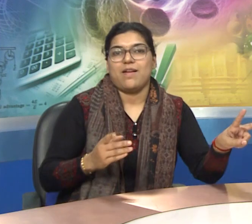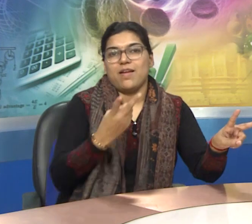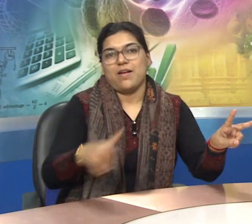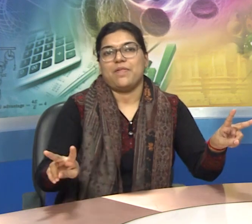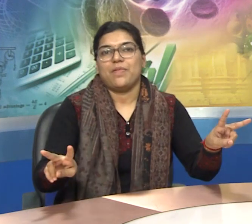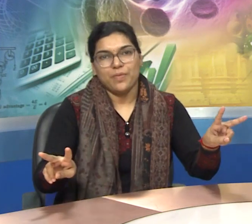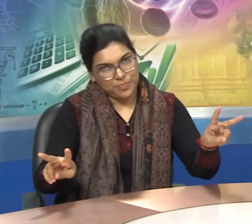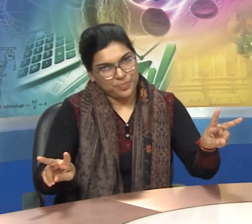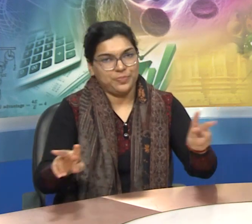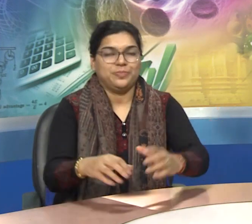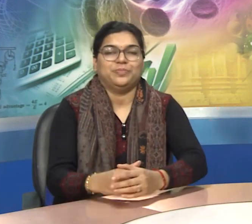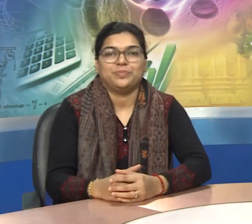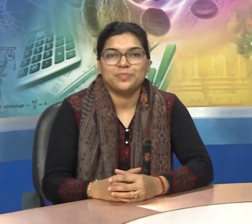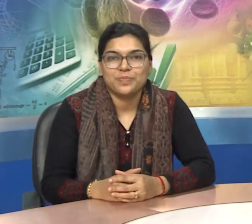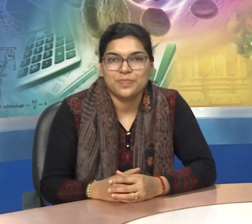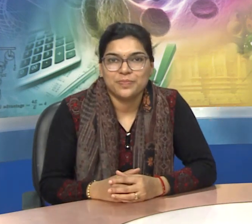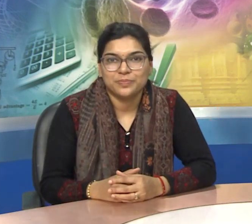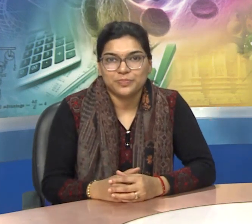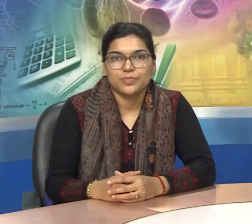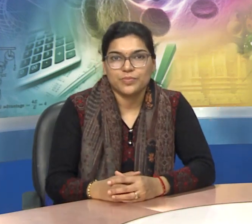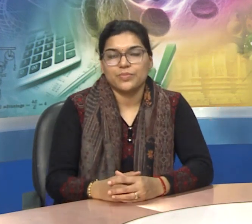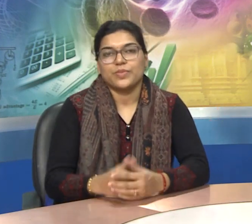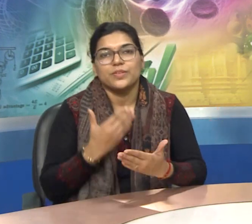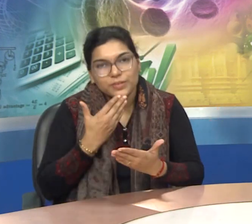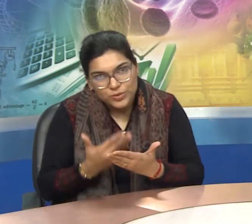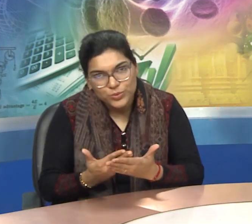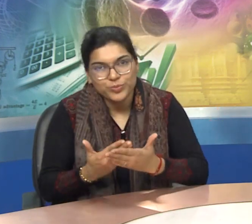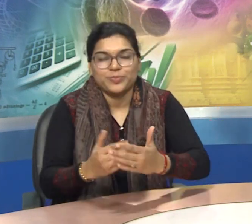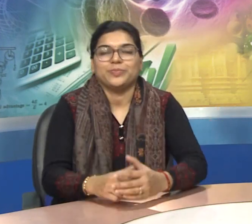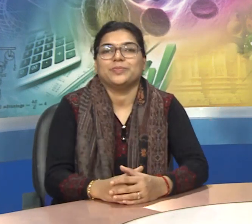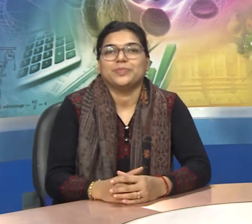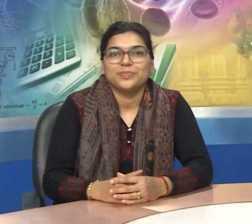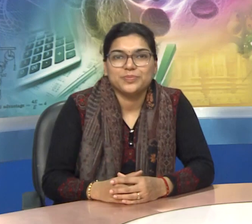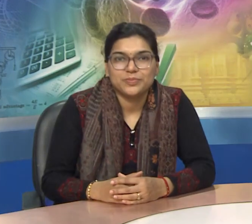Thank you.